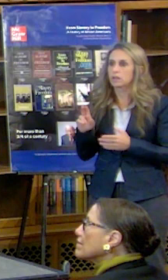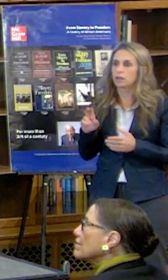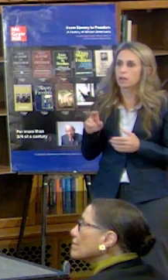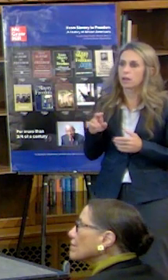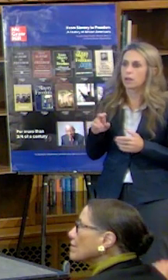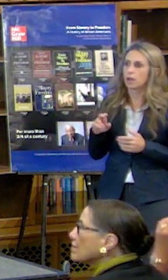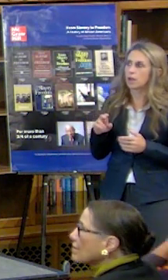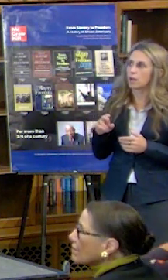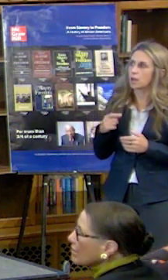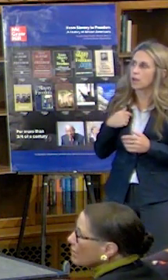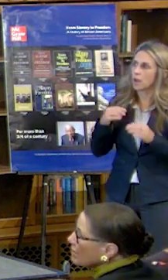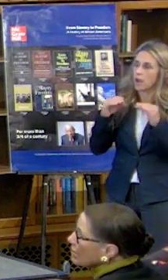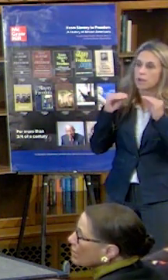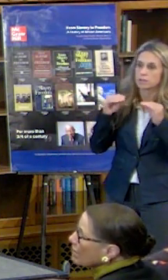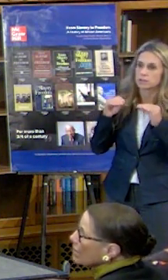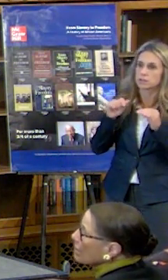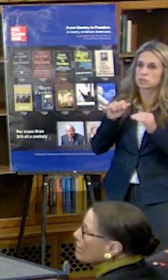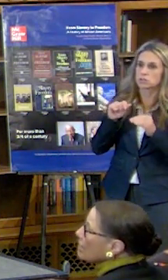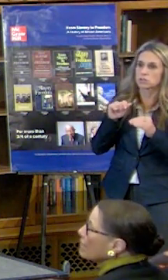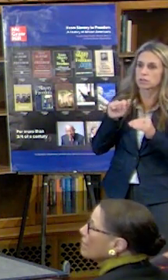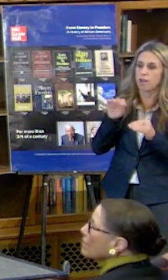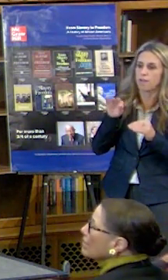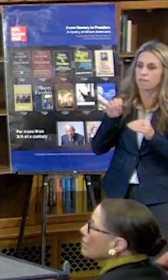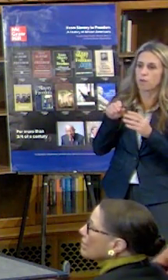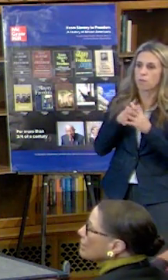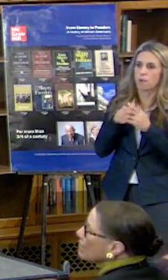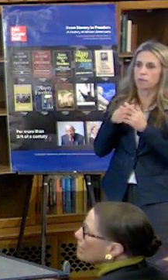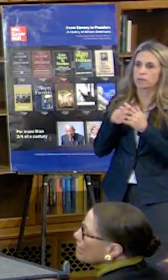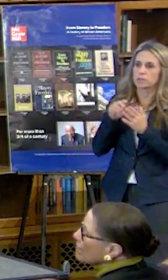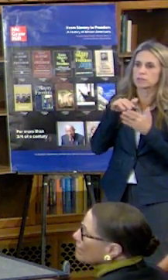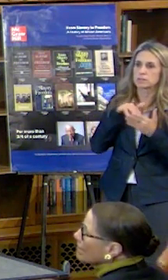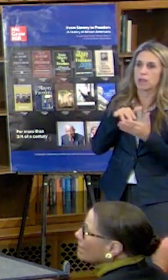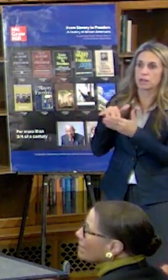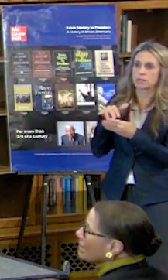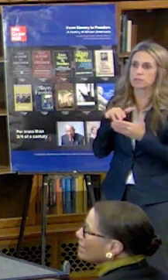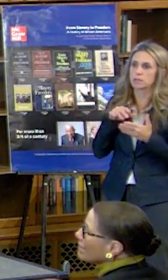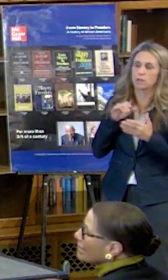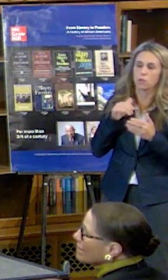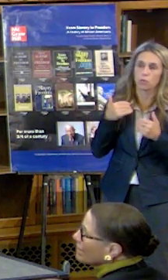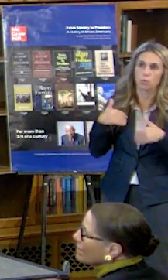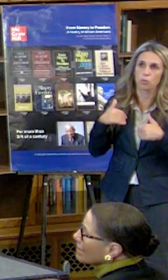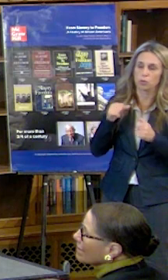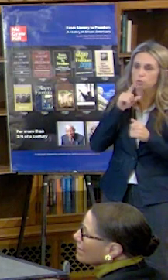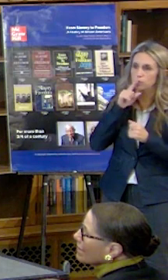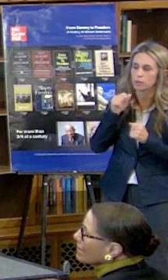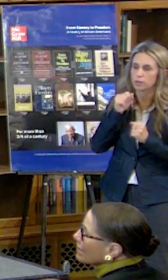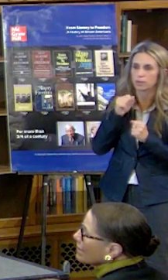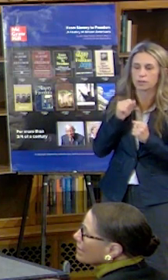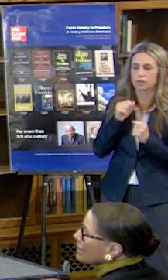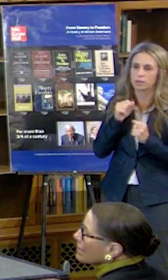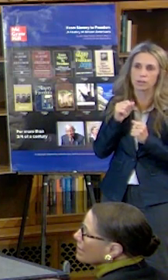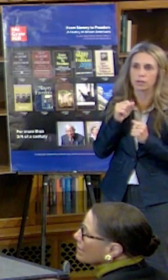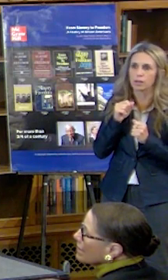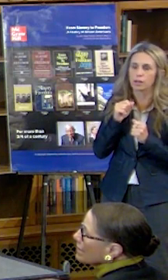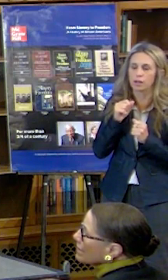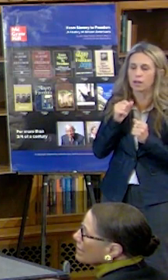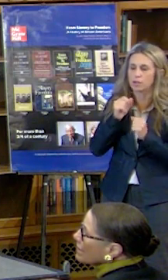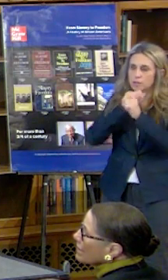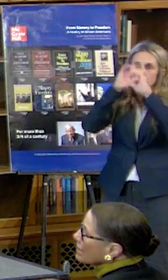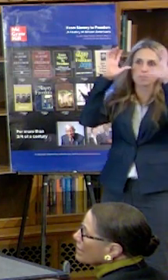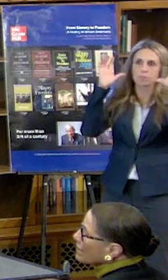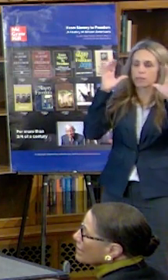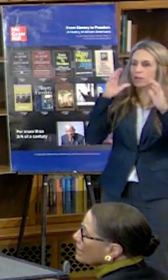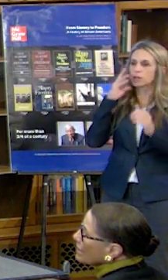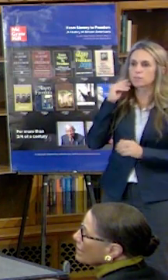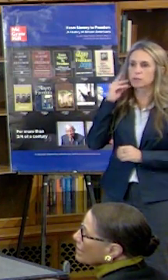know I'm teaching inro africanamerican C semester which which has been such an enlightening experience with me and let me just say broadly